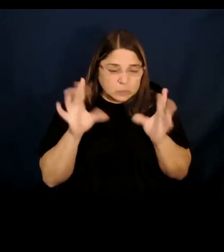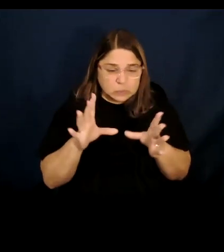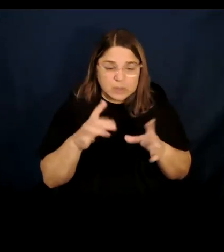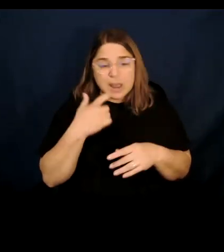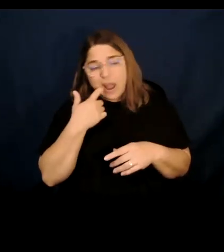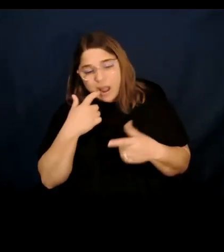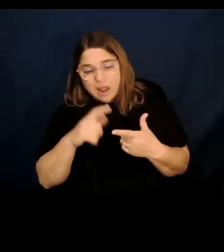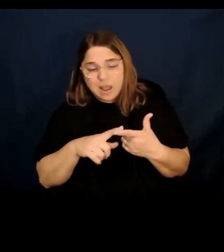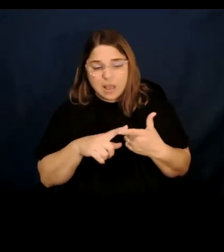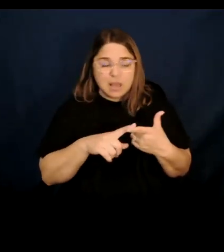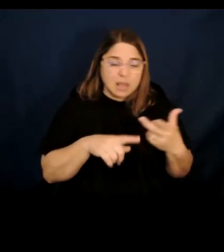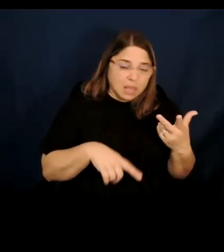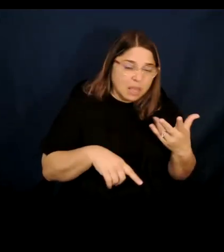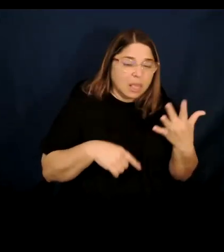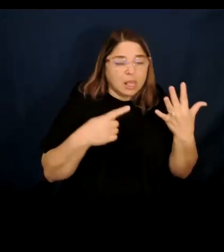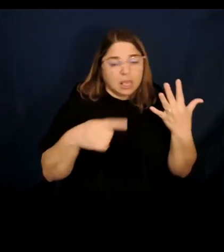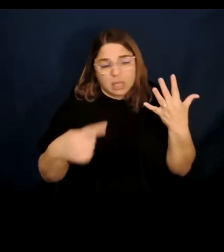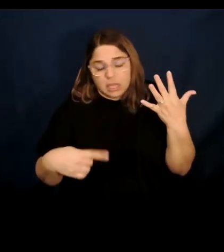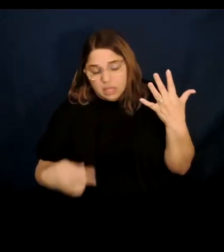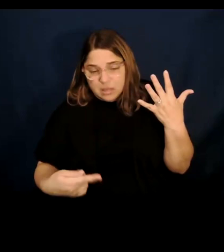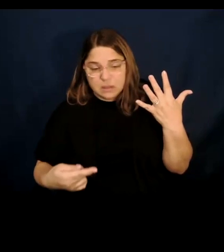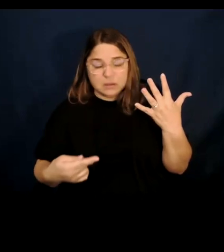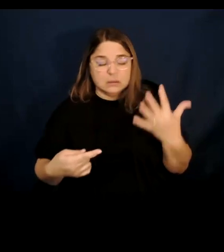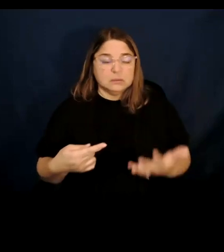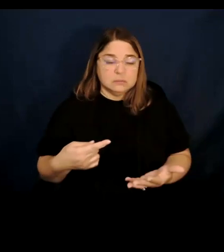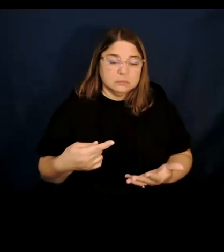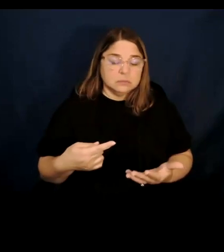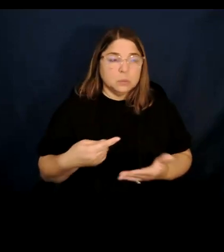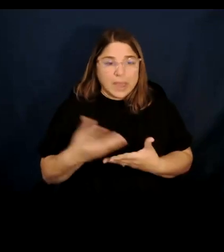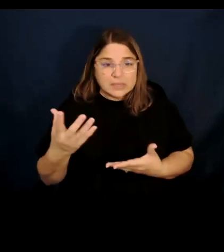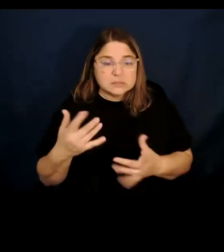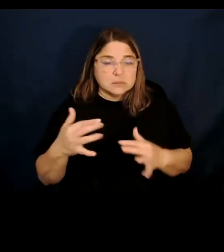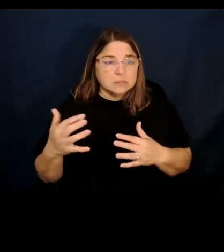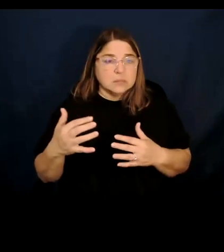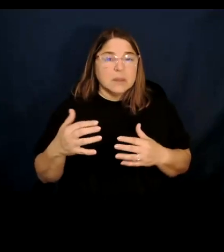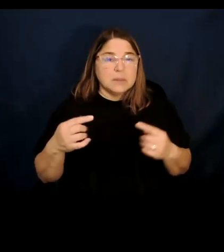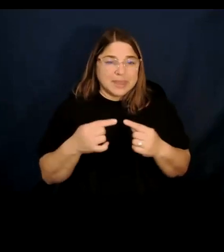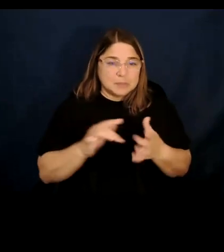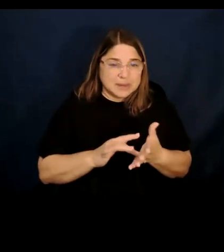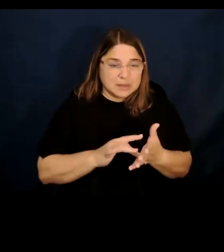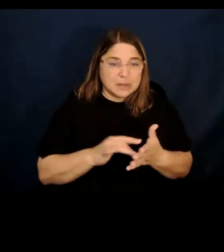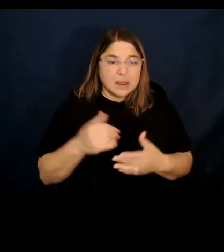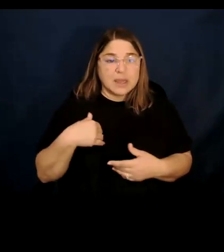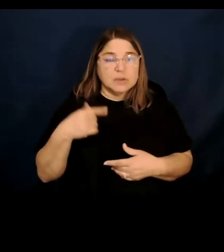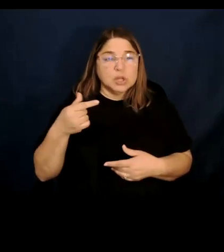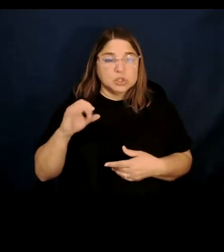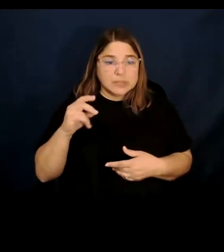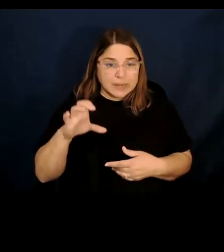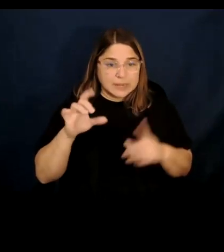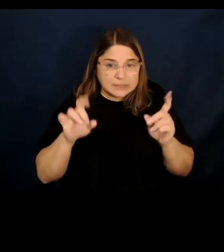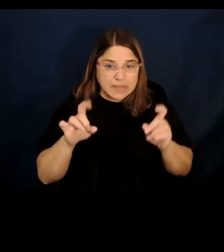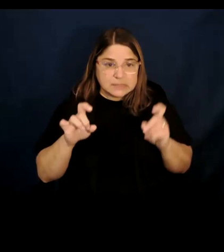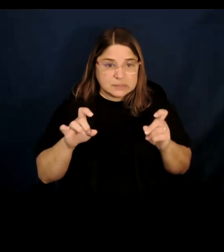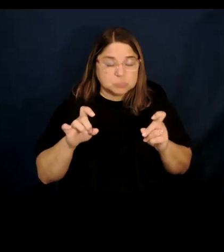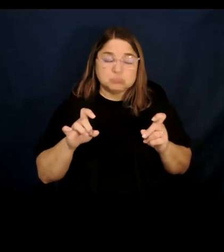Dependency, diversion, waste are all considerations when choosing a pain medication. If you have a genomic test on board, prescribers can narrow the choice of